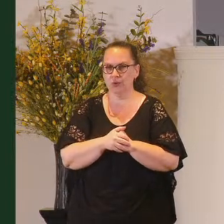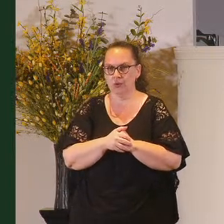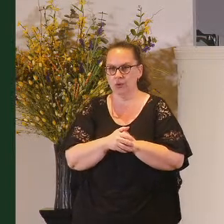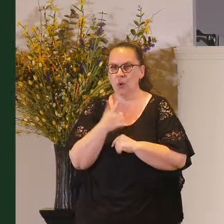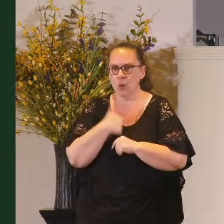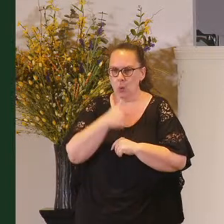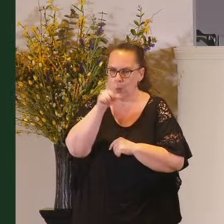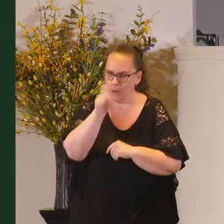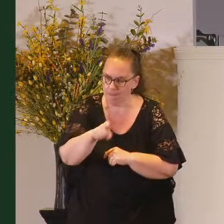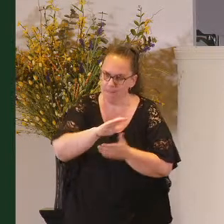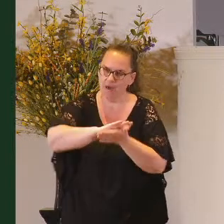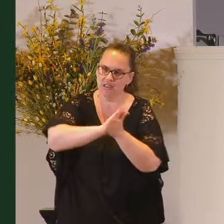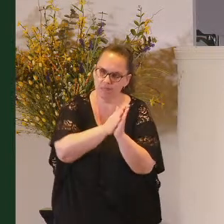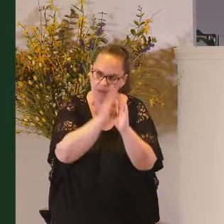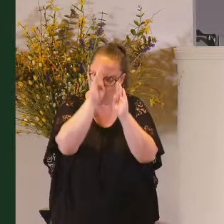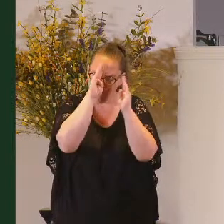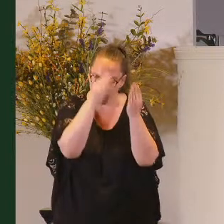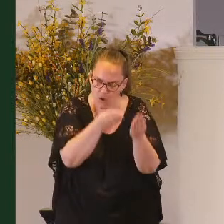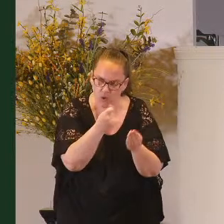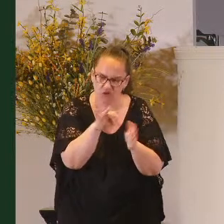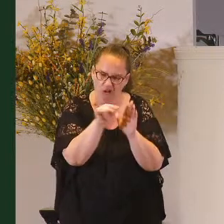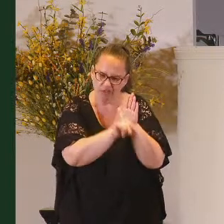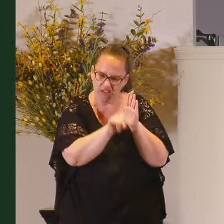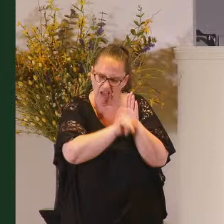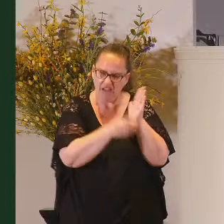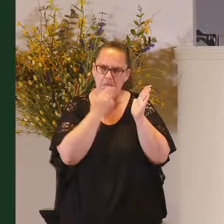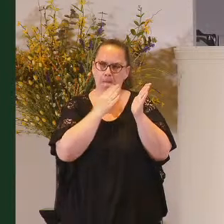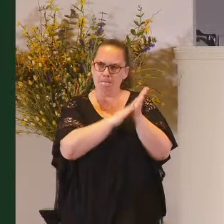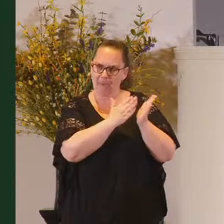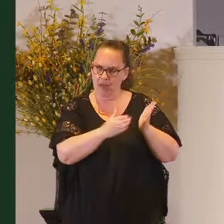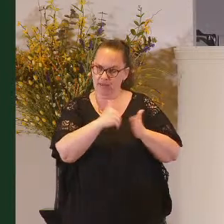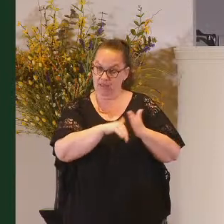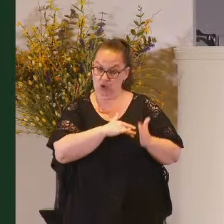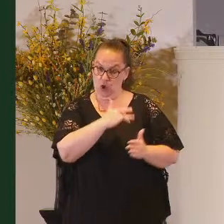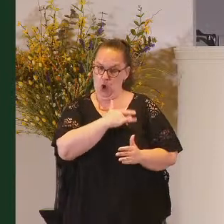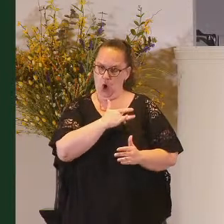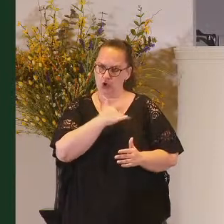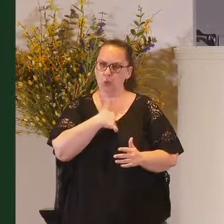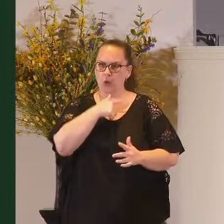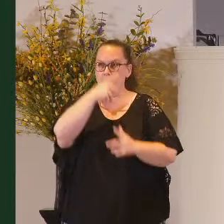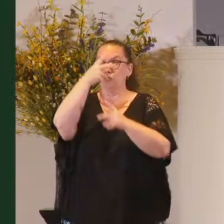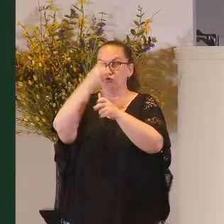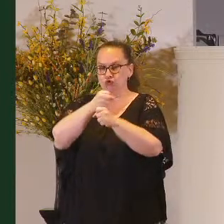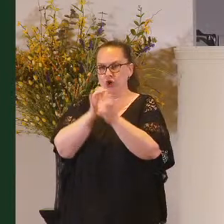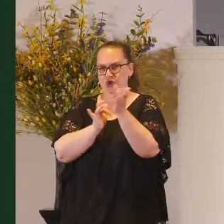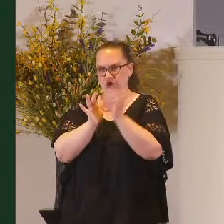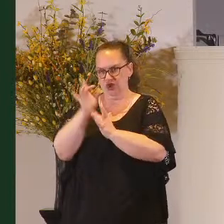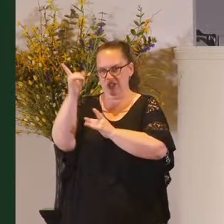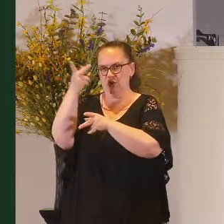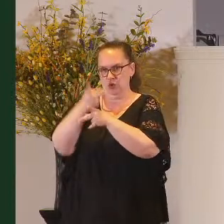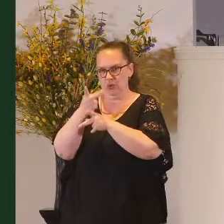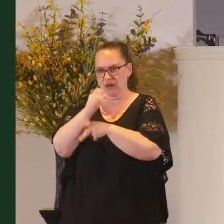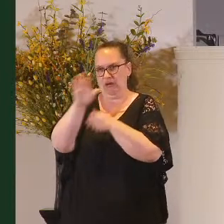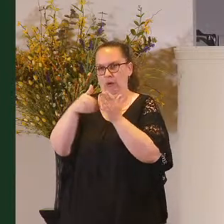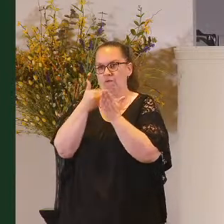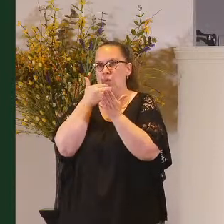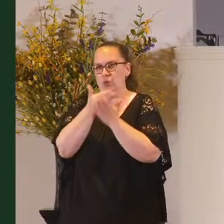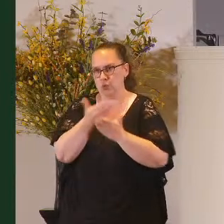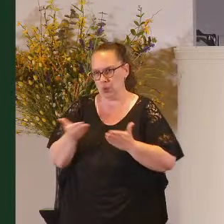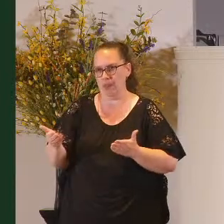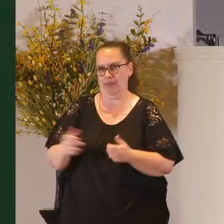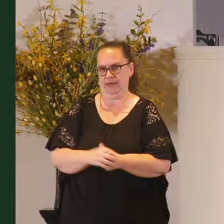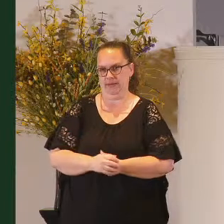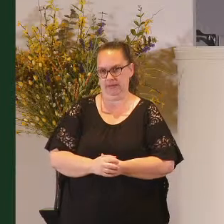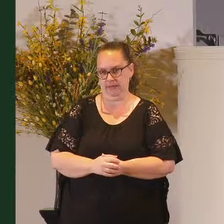lot more focused on the evil leaven that's in our hearts and trust Jesus to take care of the bread.